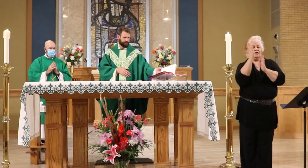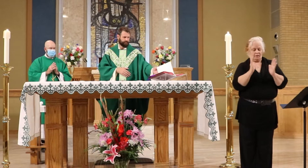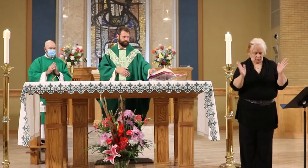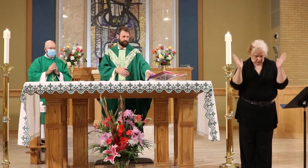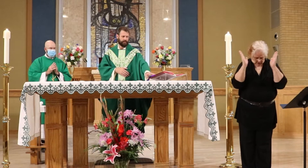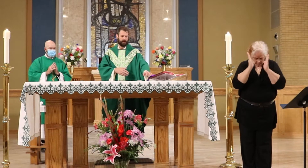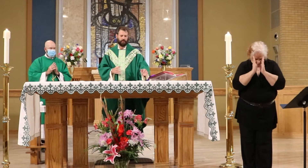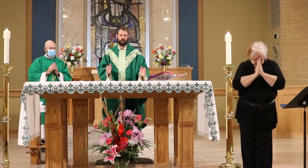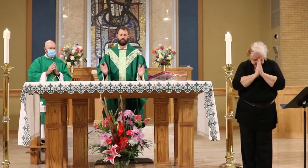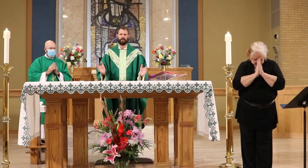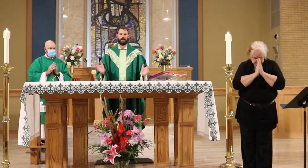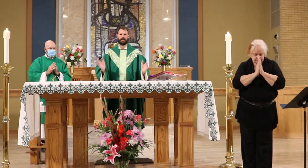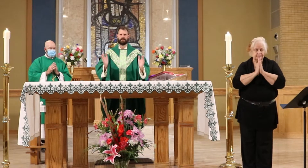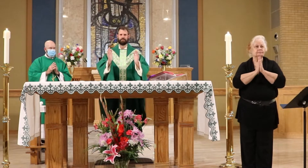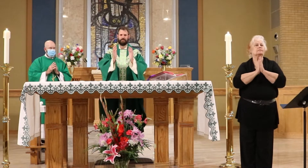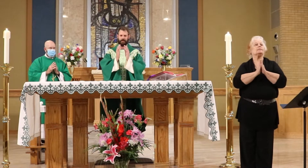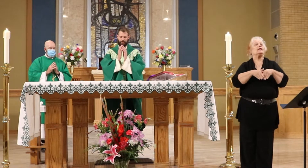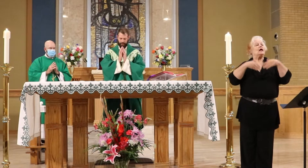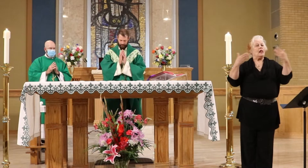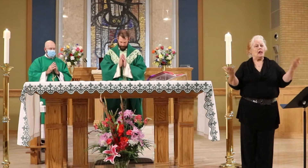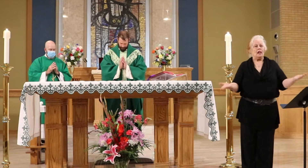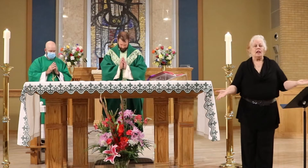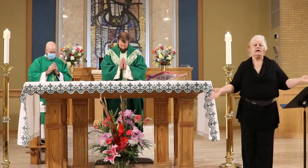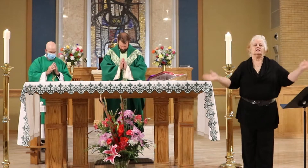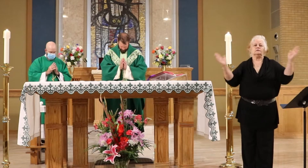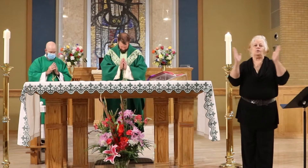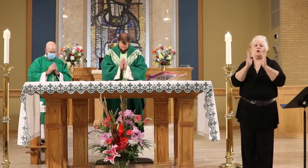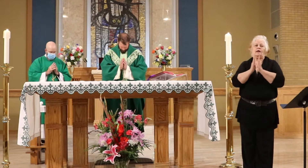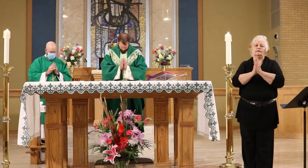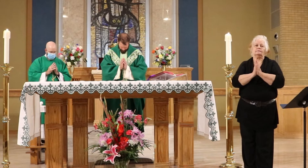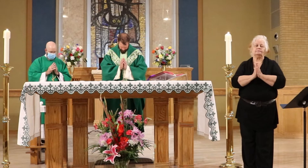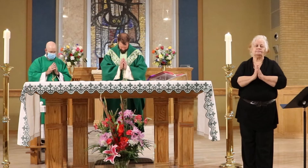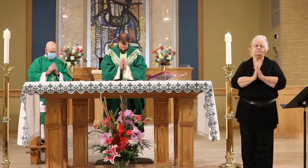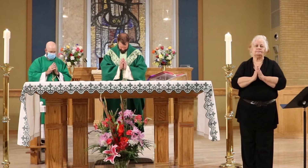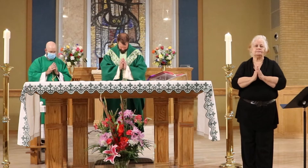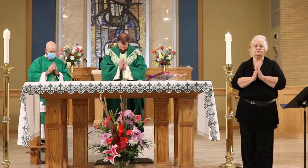Amen. Let us pray.